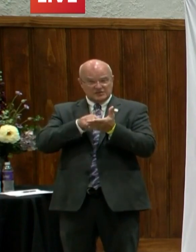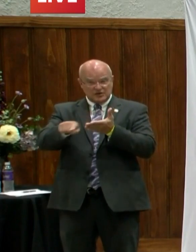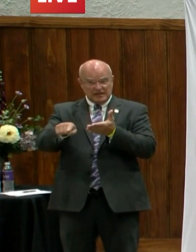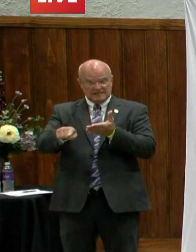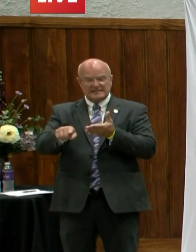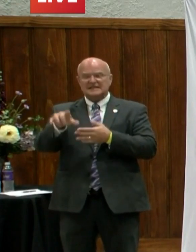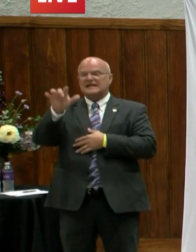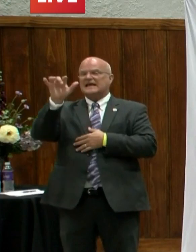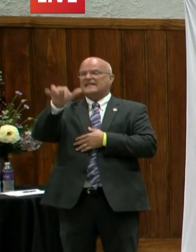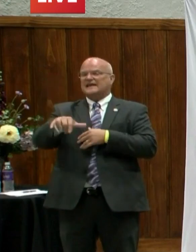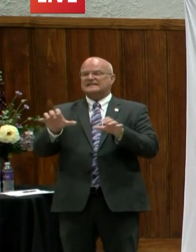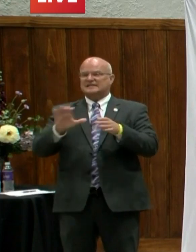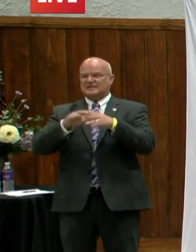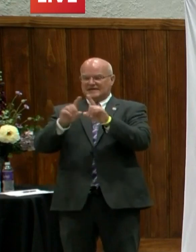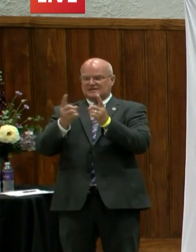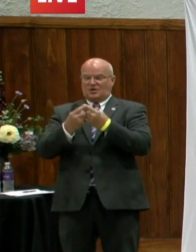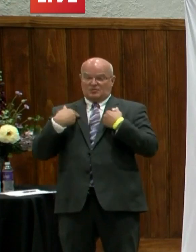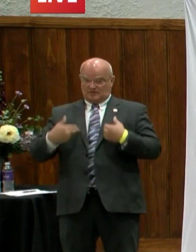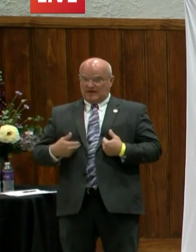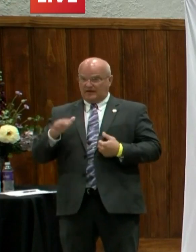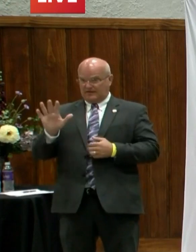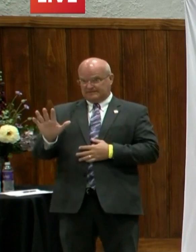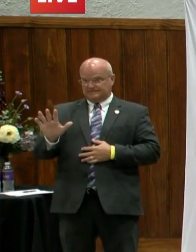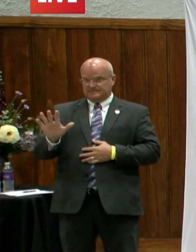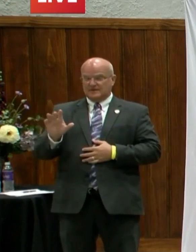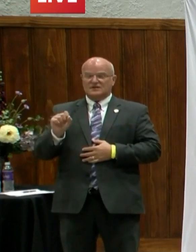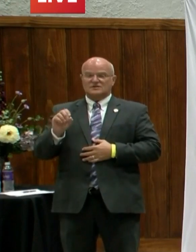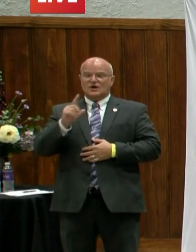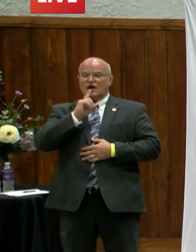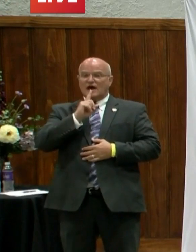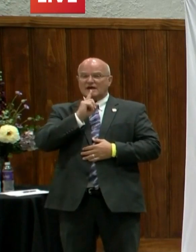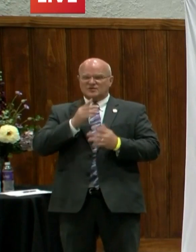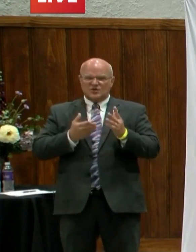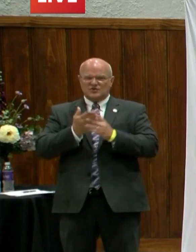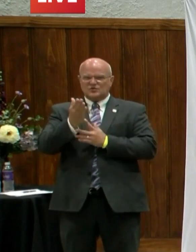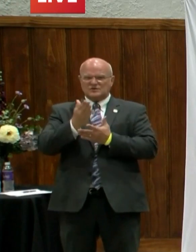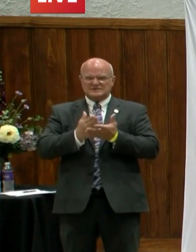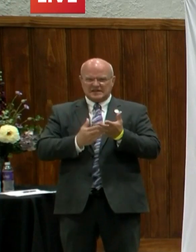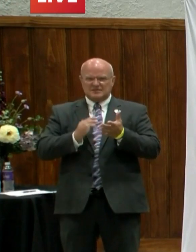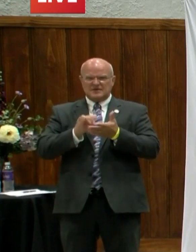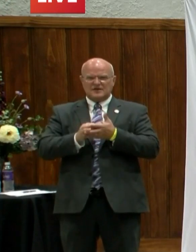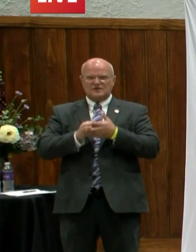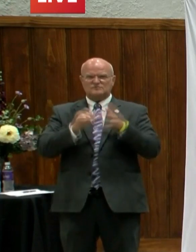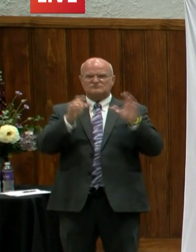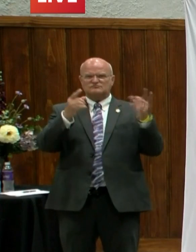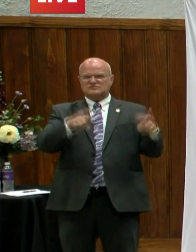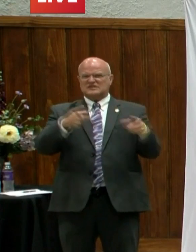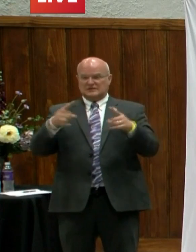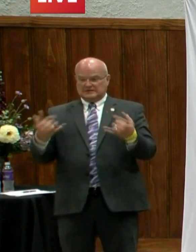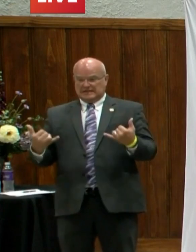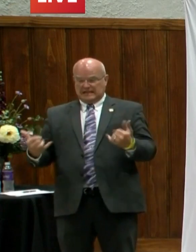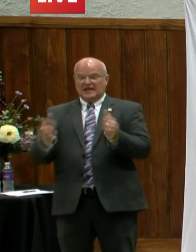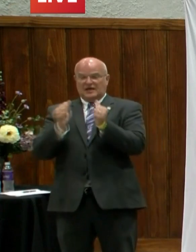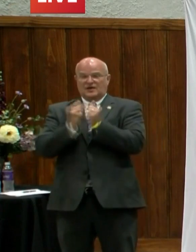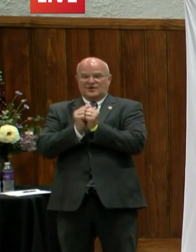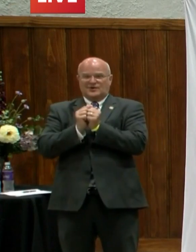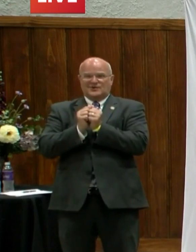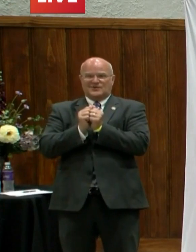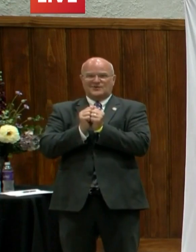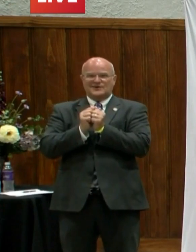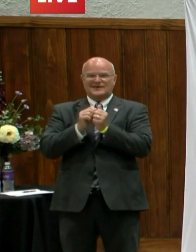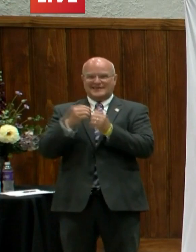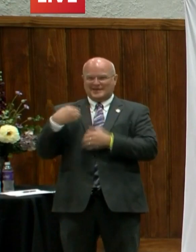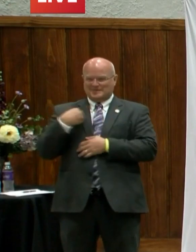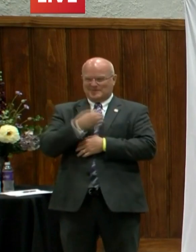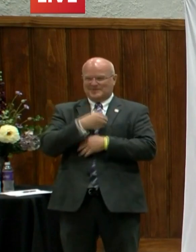tracing, that will be done by the Department of Health. And so we actually went through some of those scenarios today with